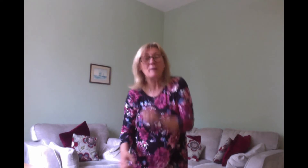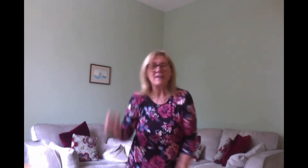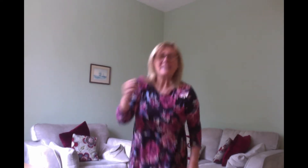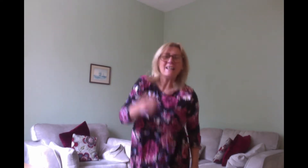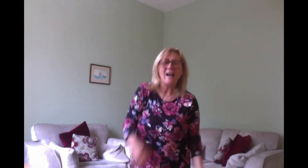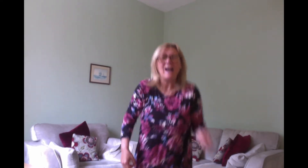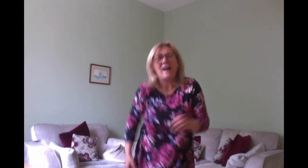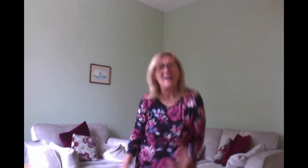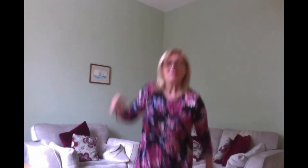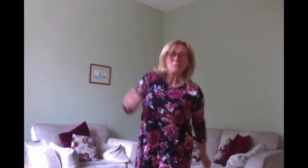Together, yeehaw!